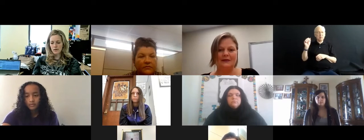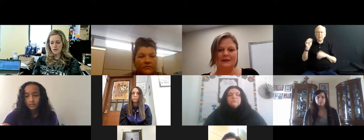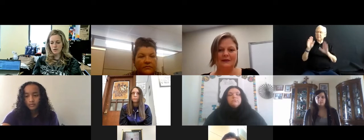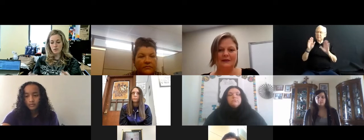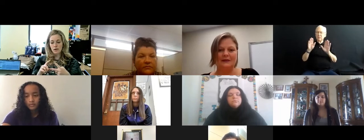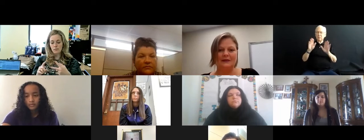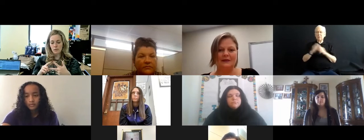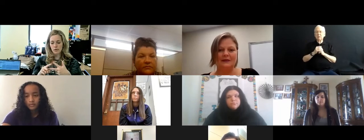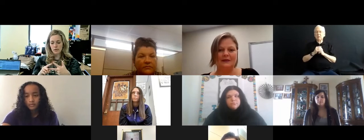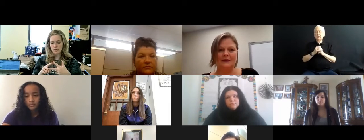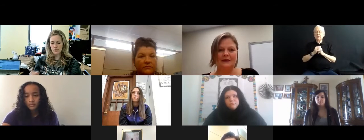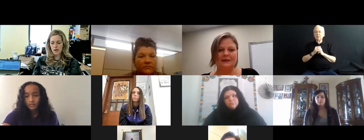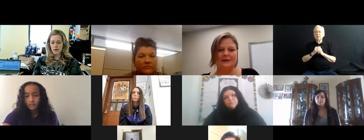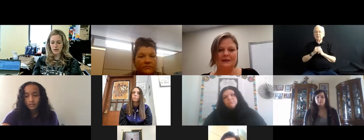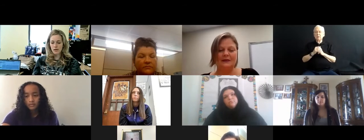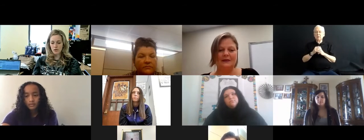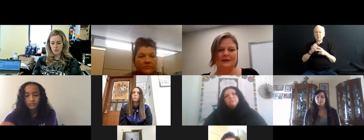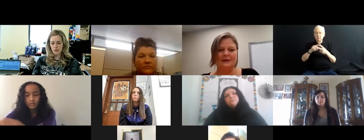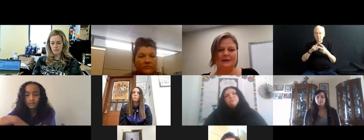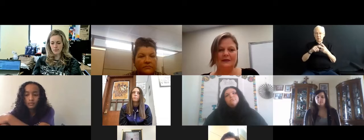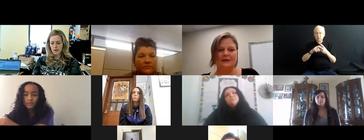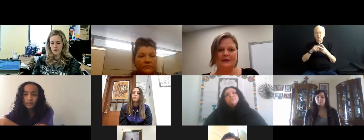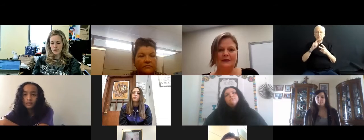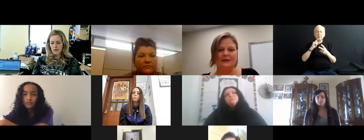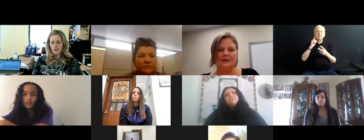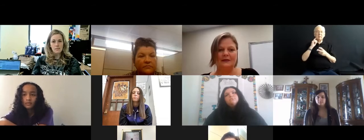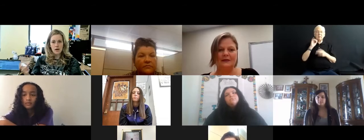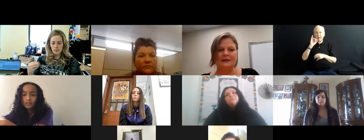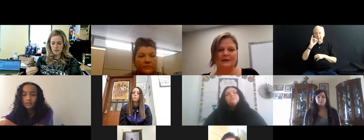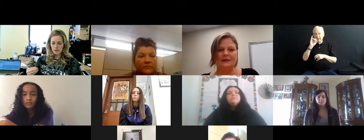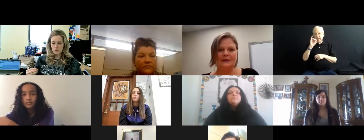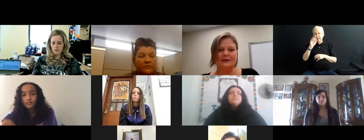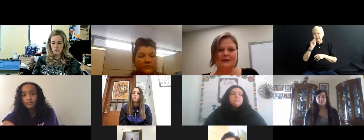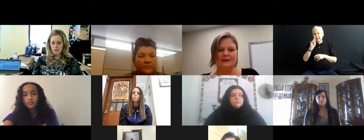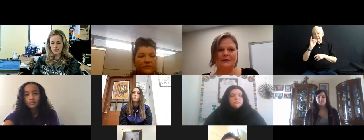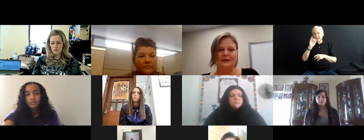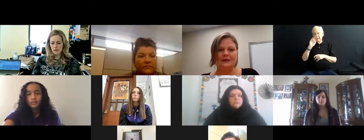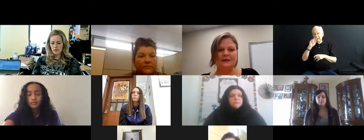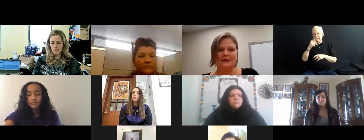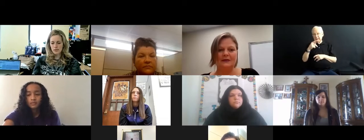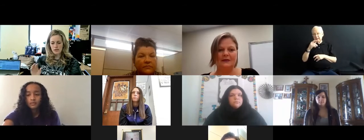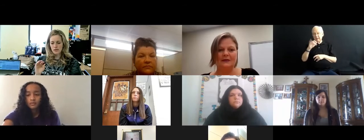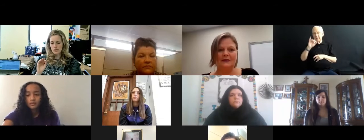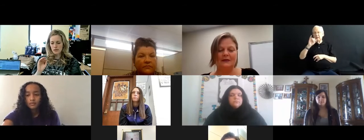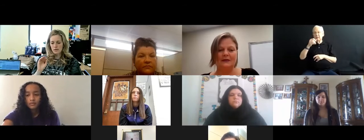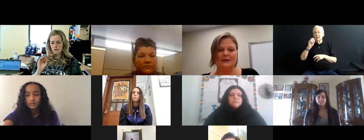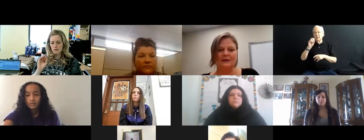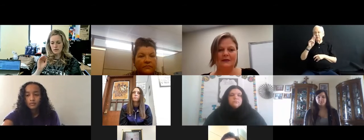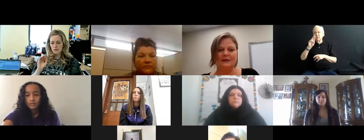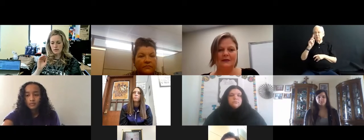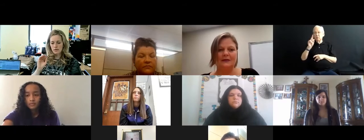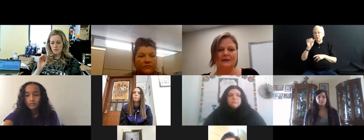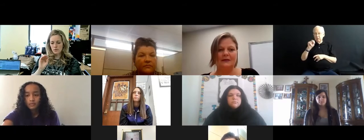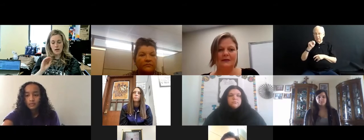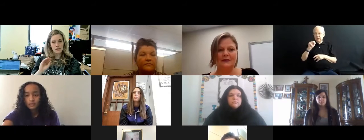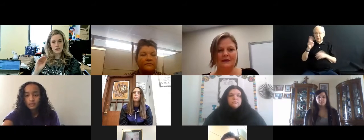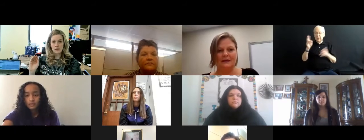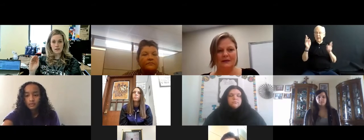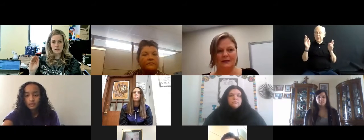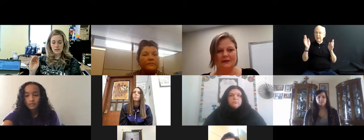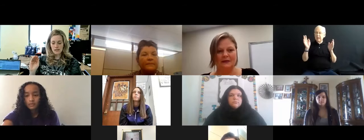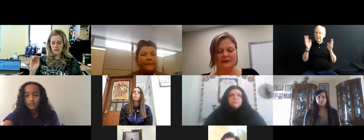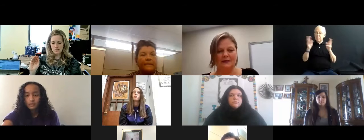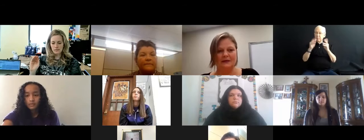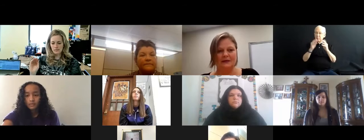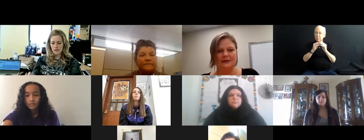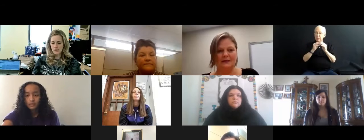one of the two deaf people, his name was King Jordan. He met with the students. They all said, we're not going